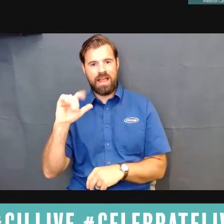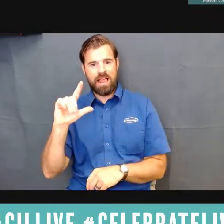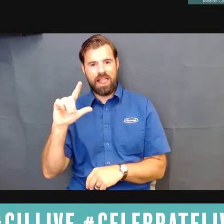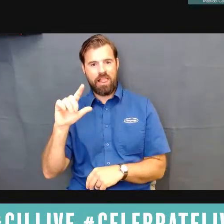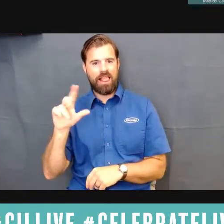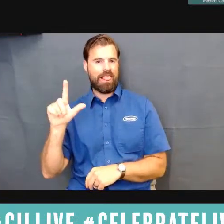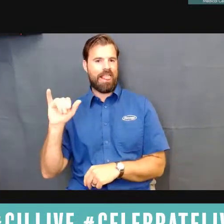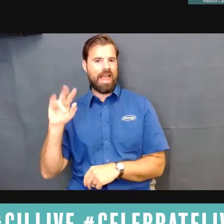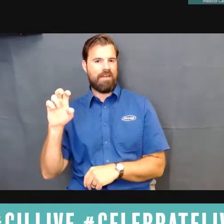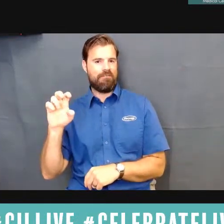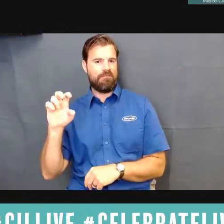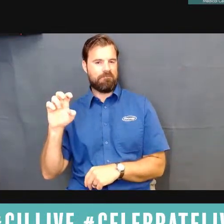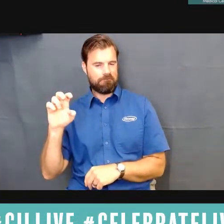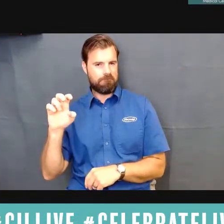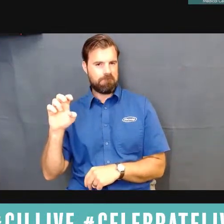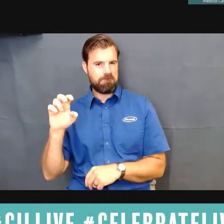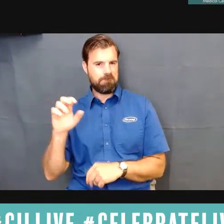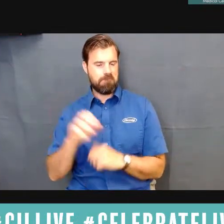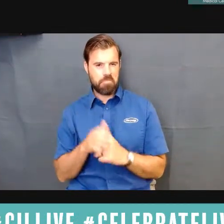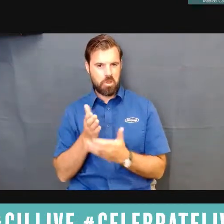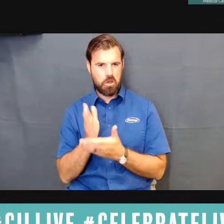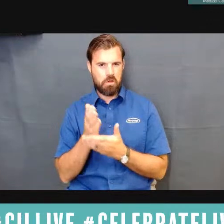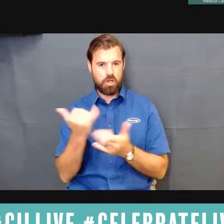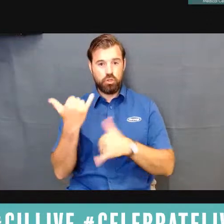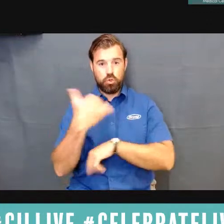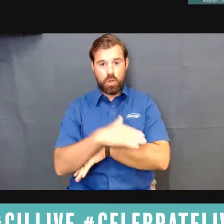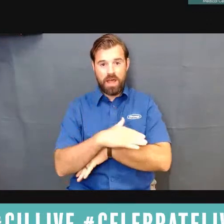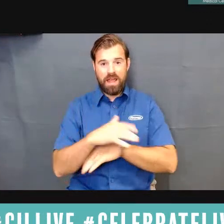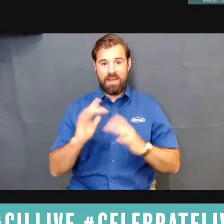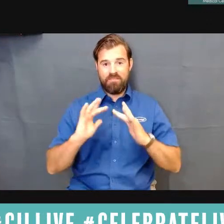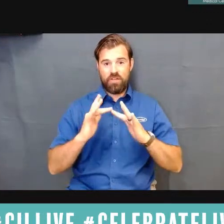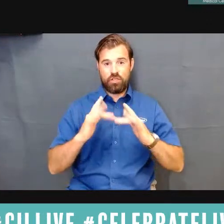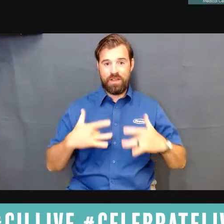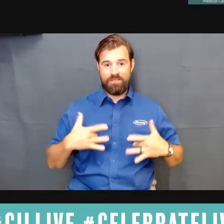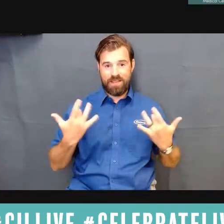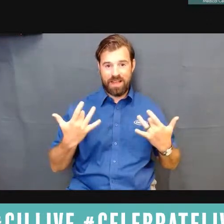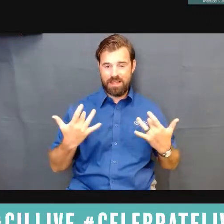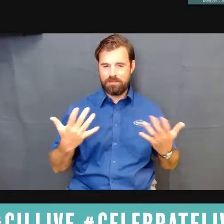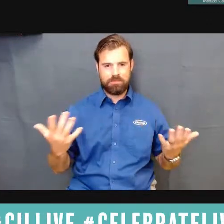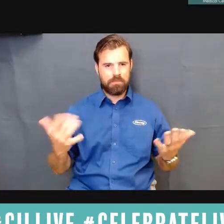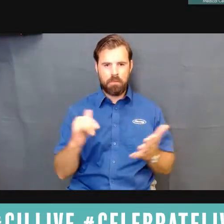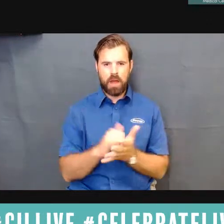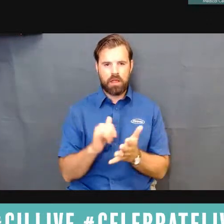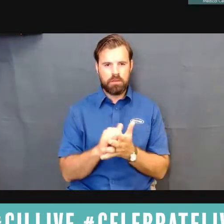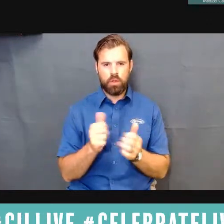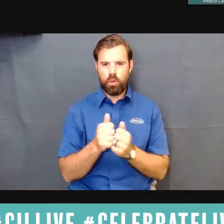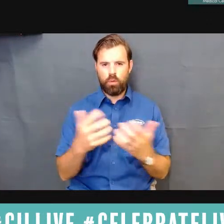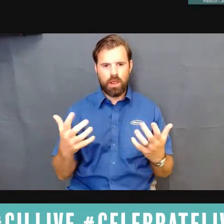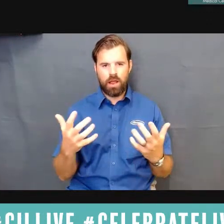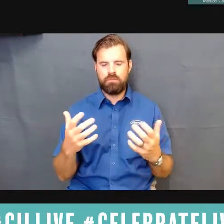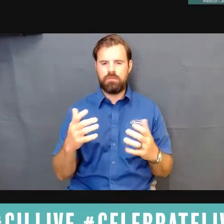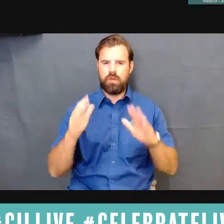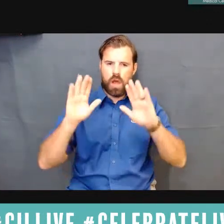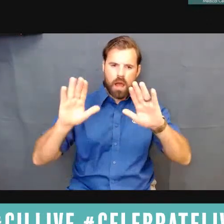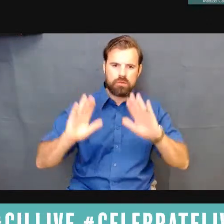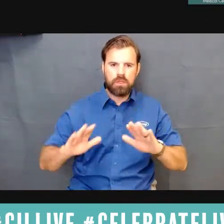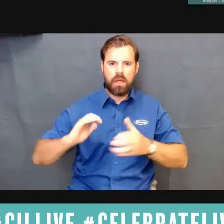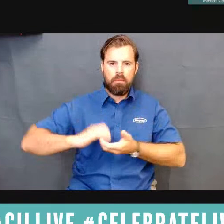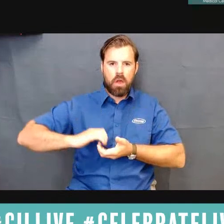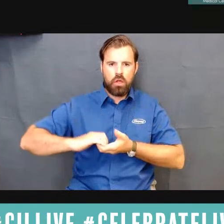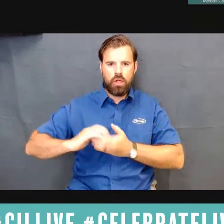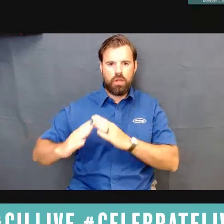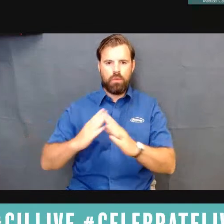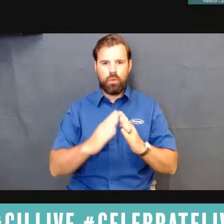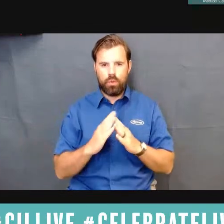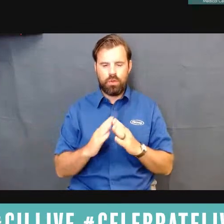CIL Live. All right, tonight's virtual event would not have been possible without some outstanding community partners that